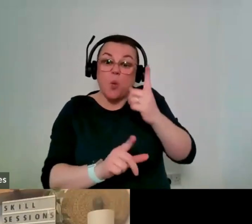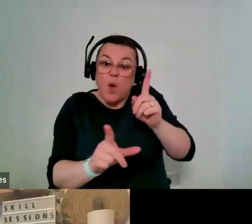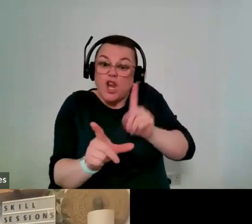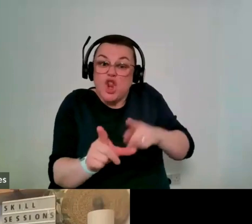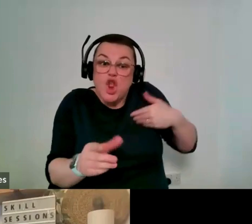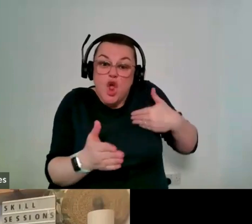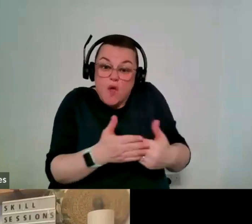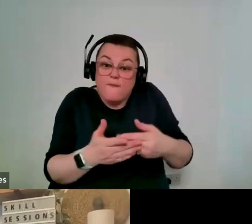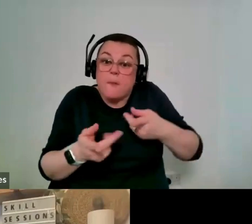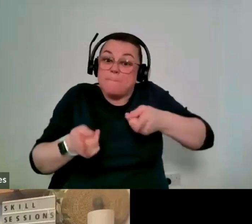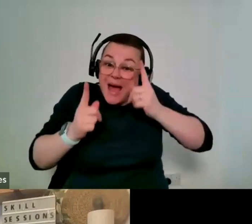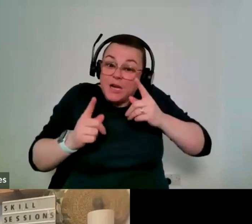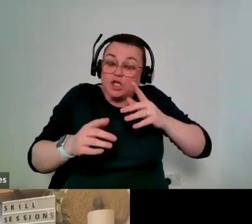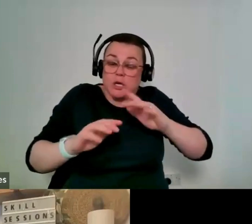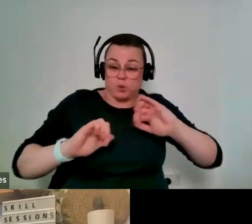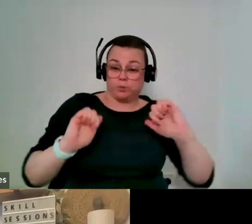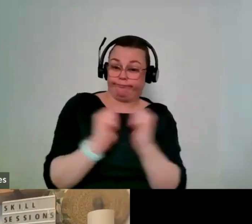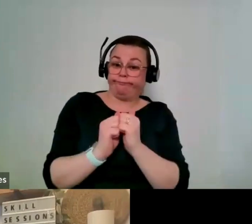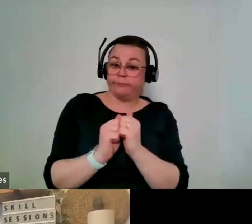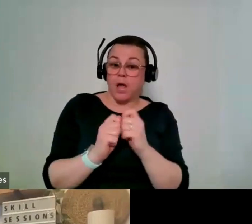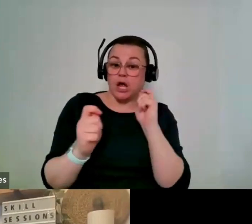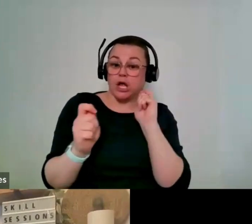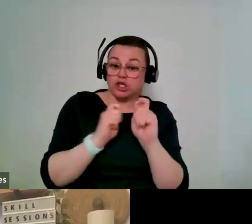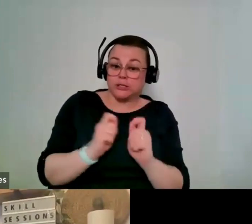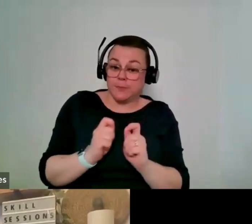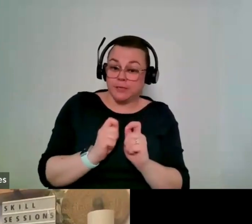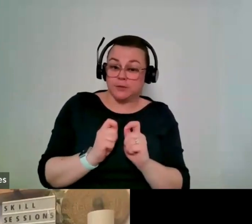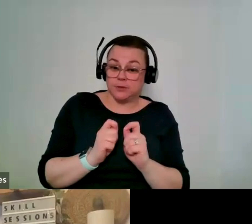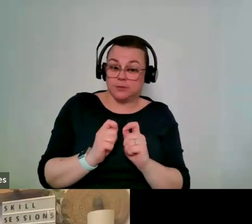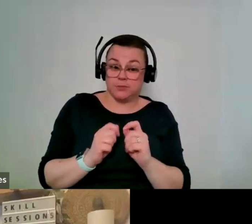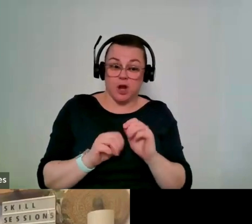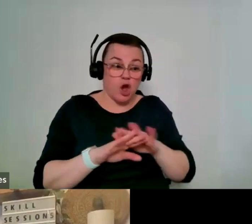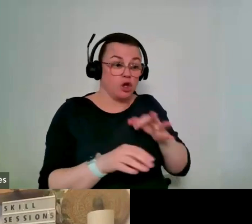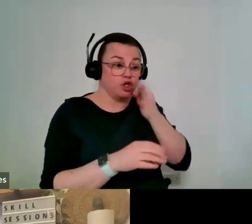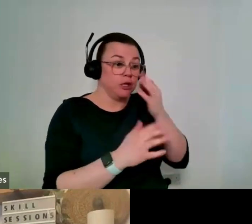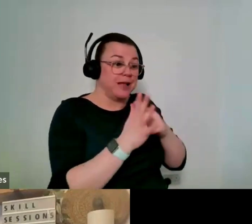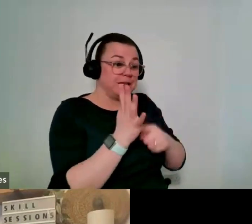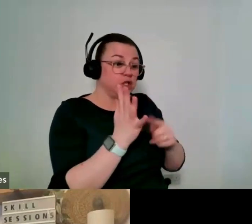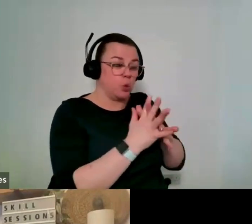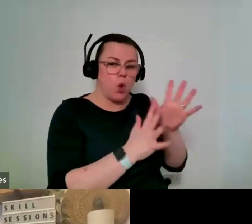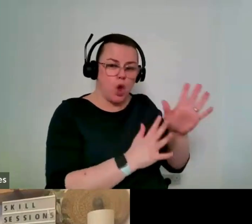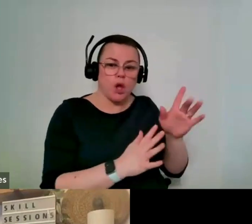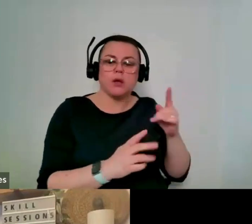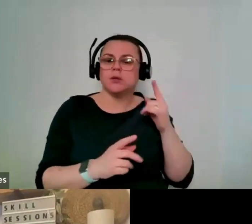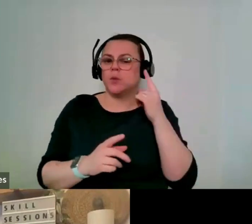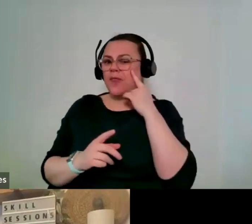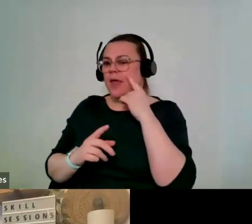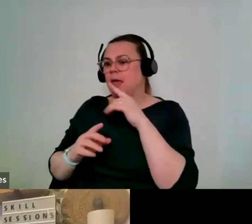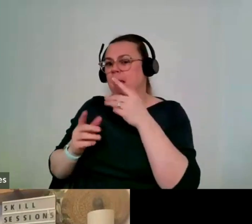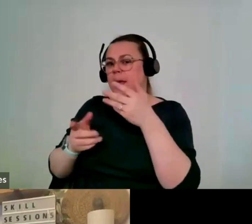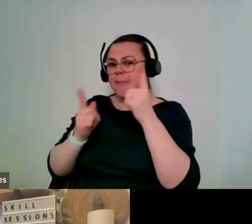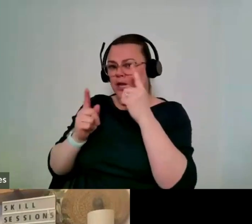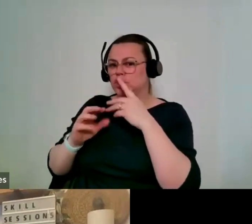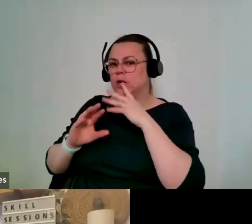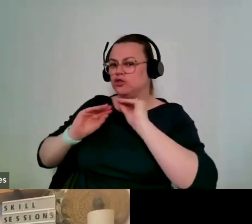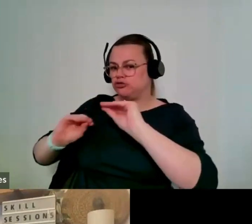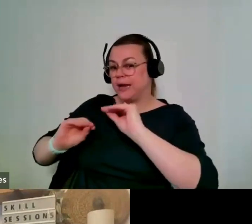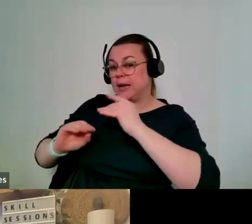place, let alone access to work. So there's some training to be around, heard around that,